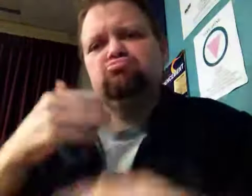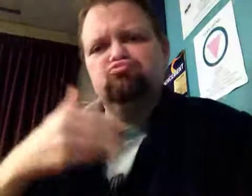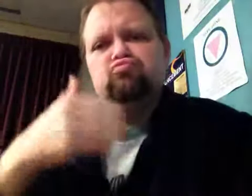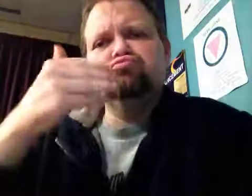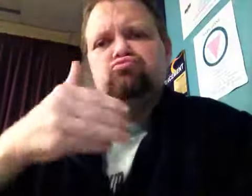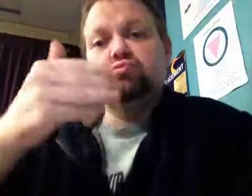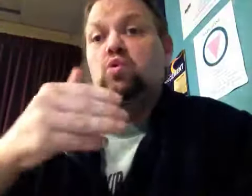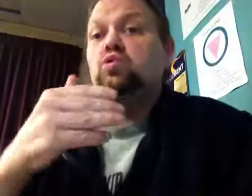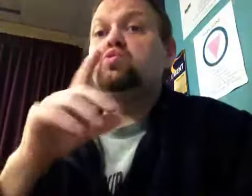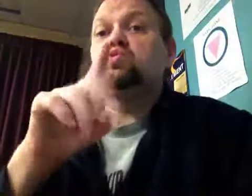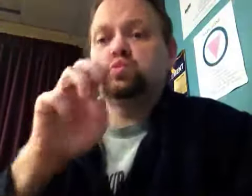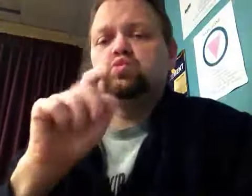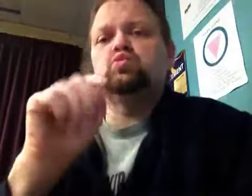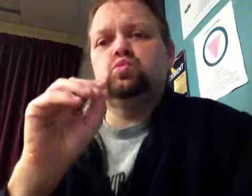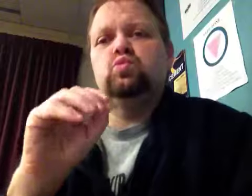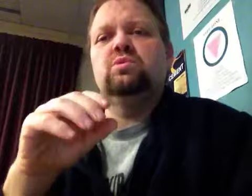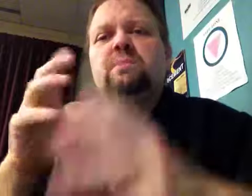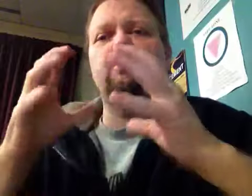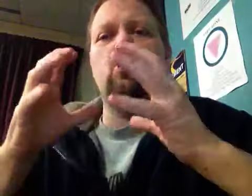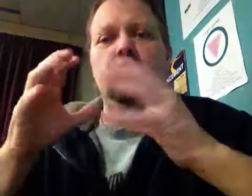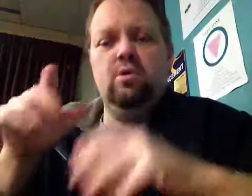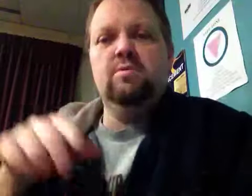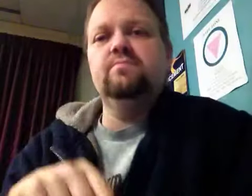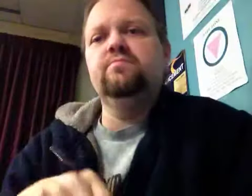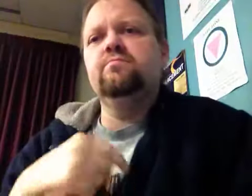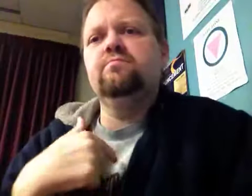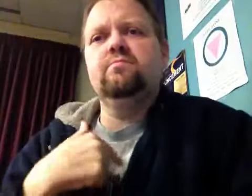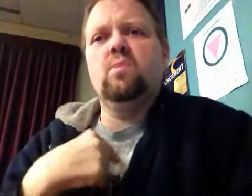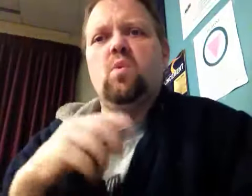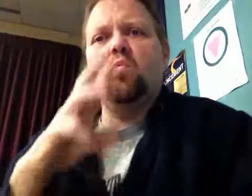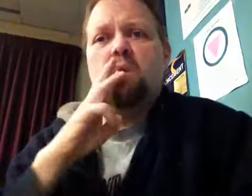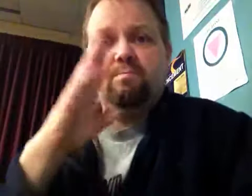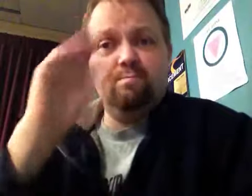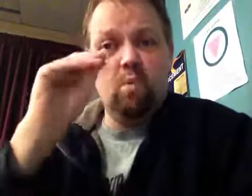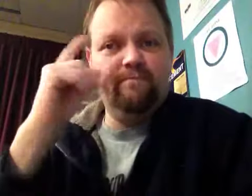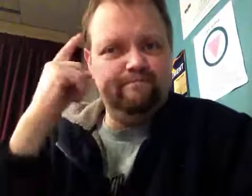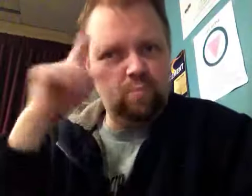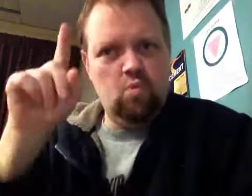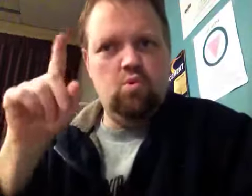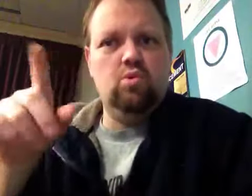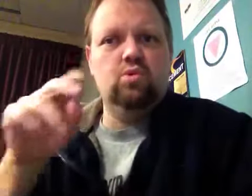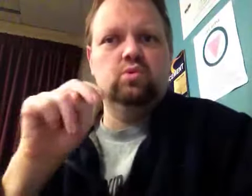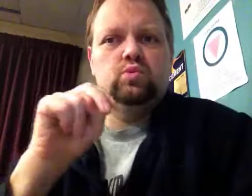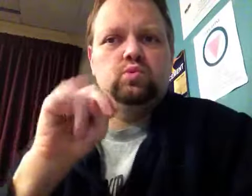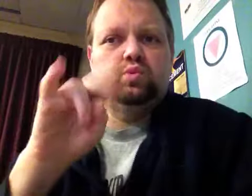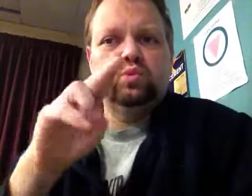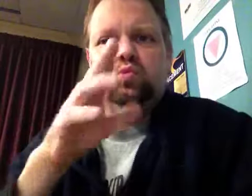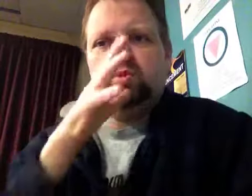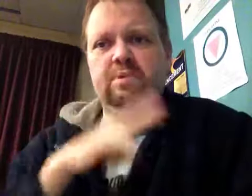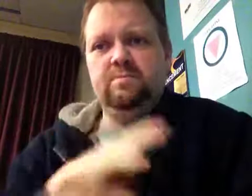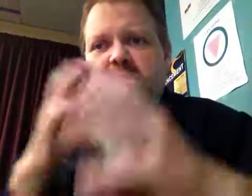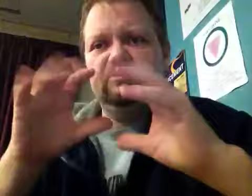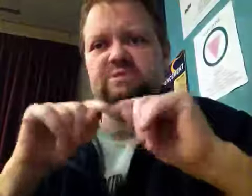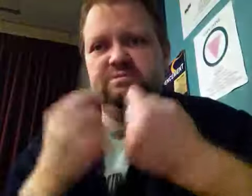them. Leslie Jones responded by saying that black people were too sensitive sometimes. In this case, she is right. Leave the